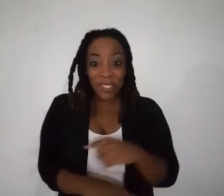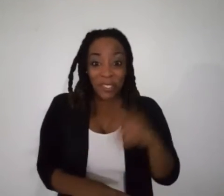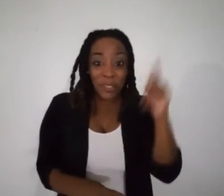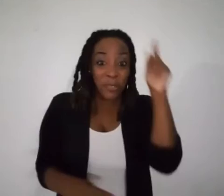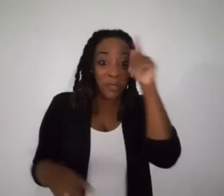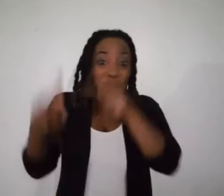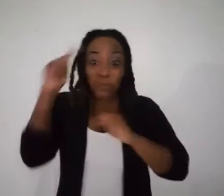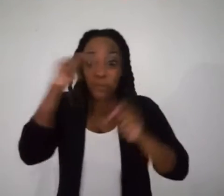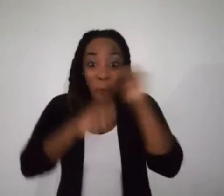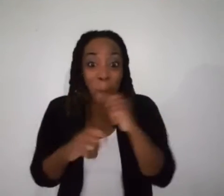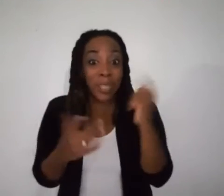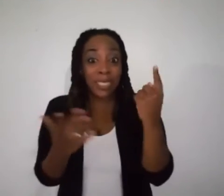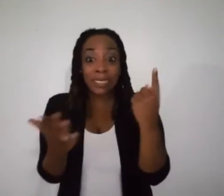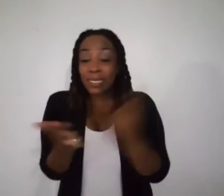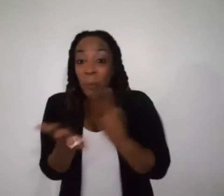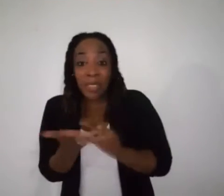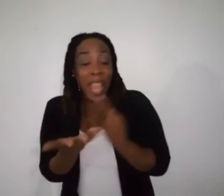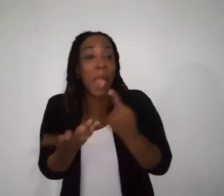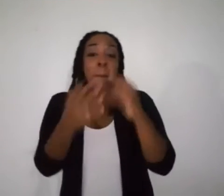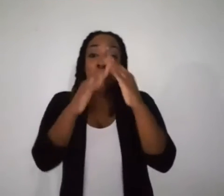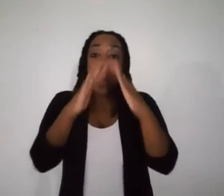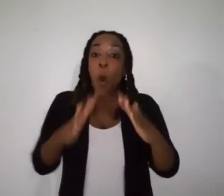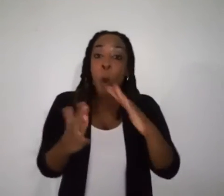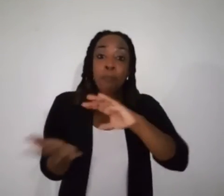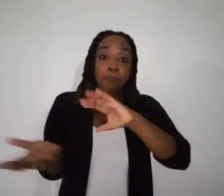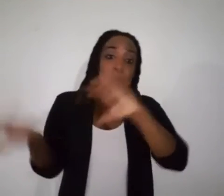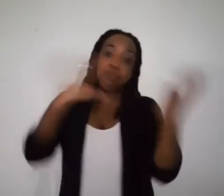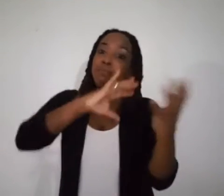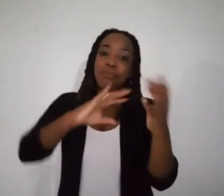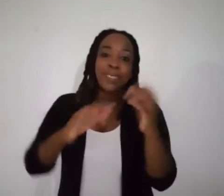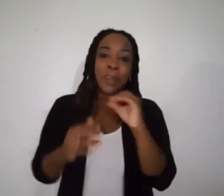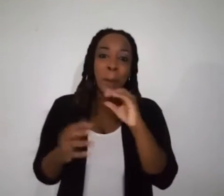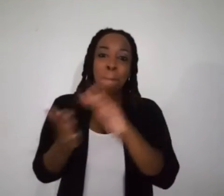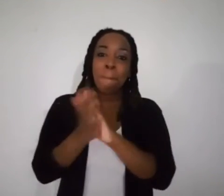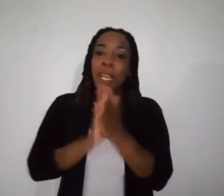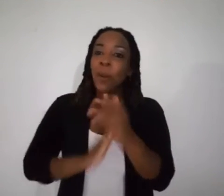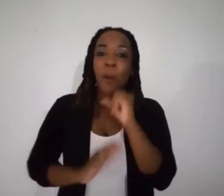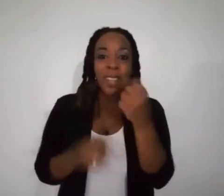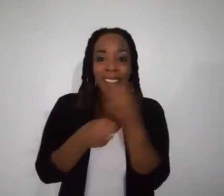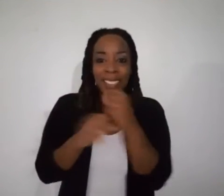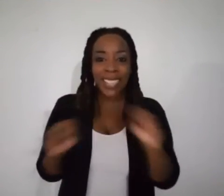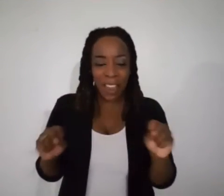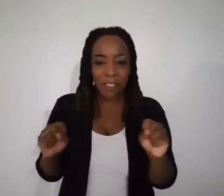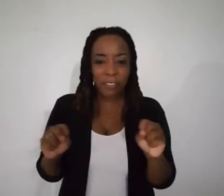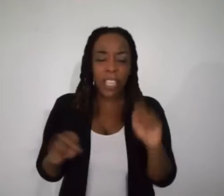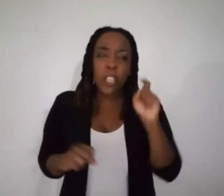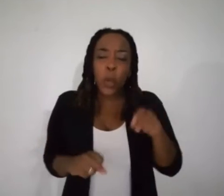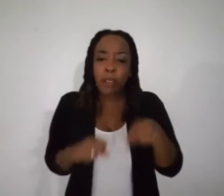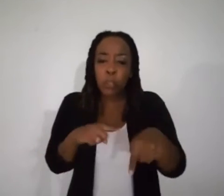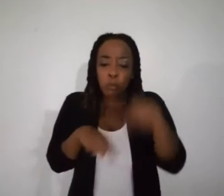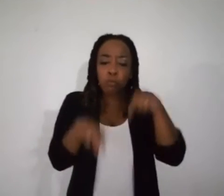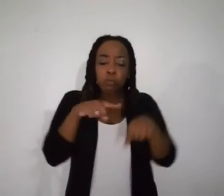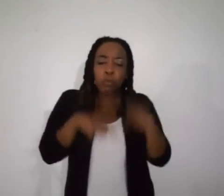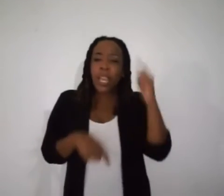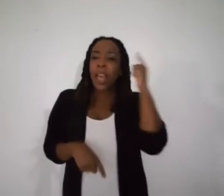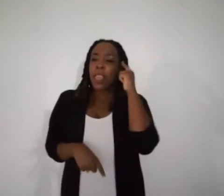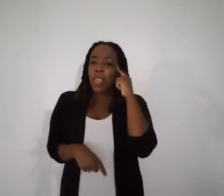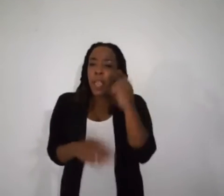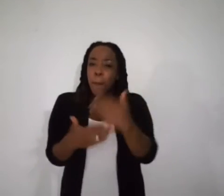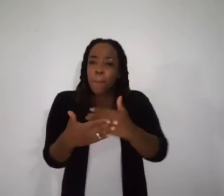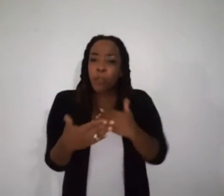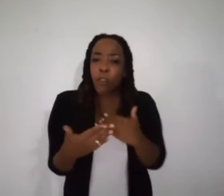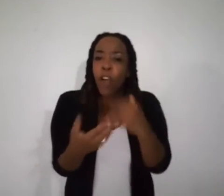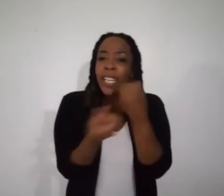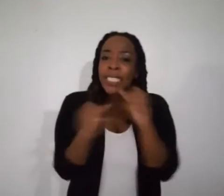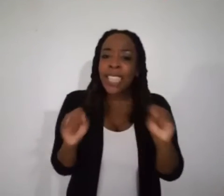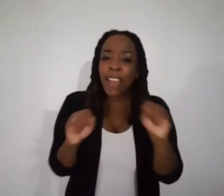not so safe. But so you have to be thinking about the safety of your child all the time.